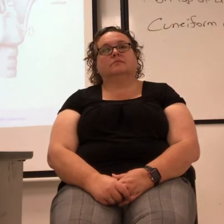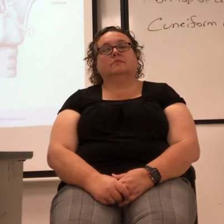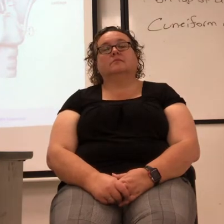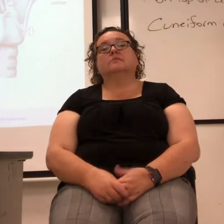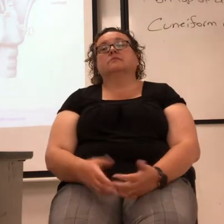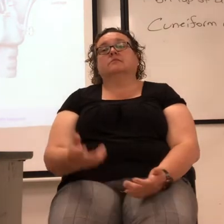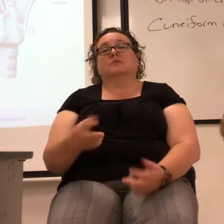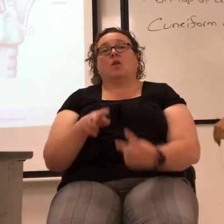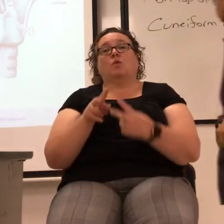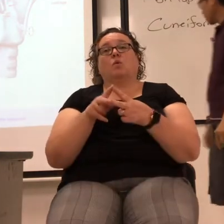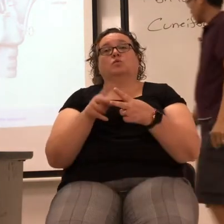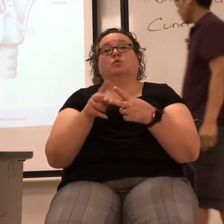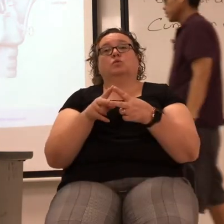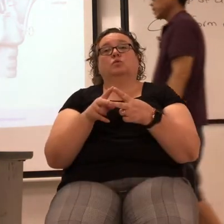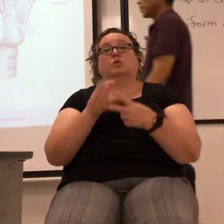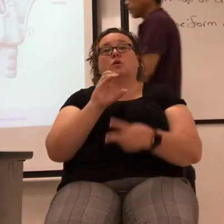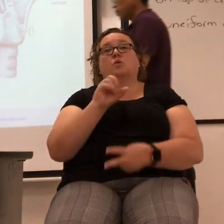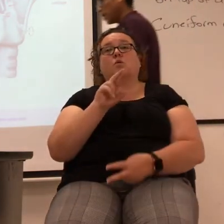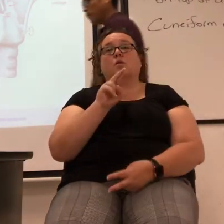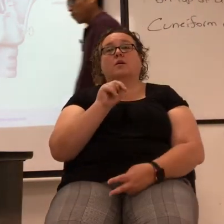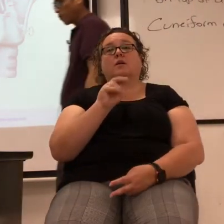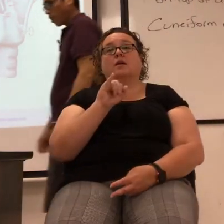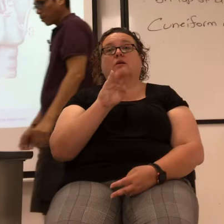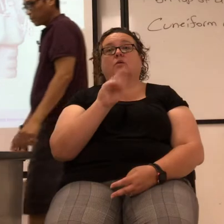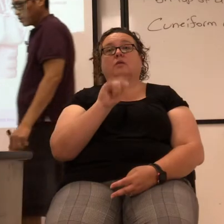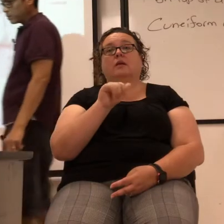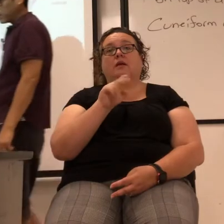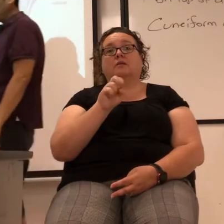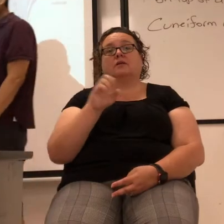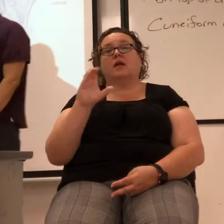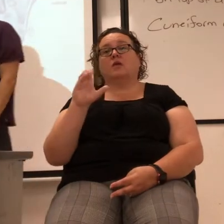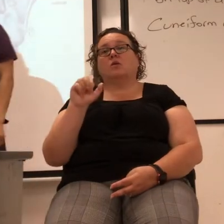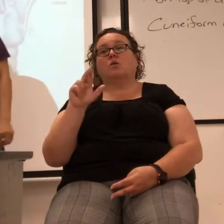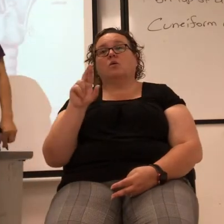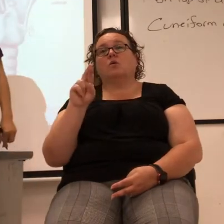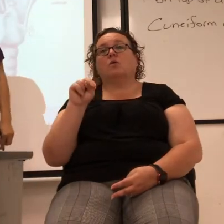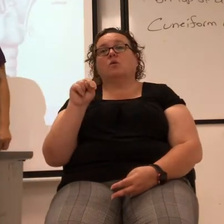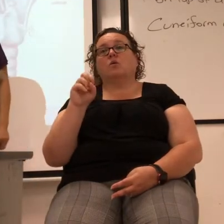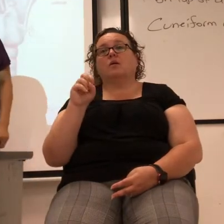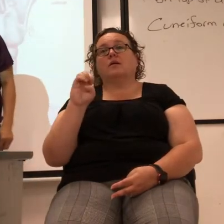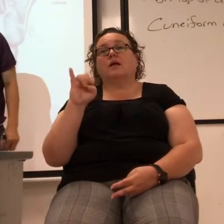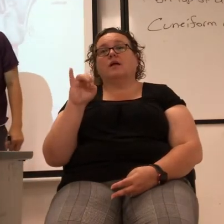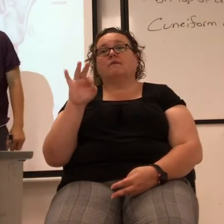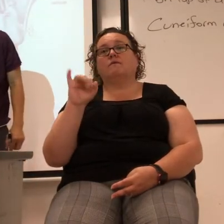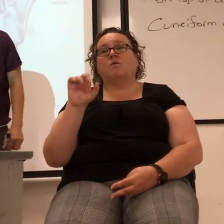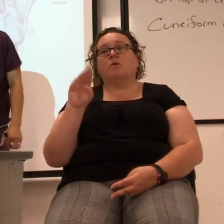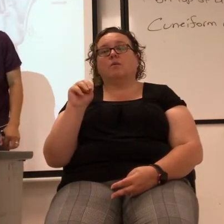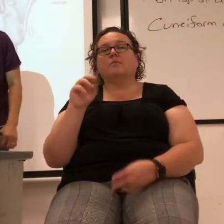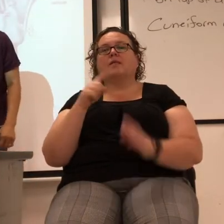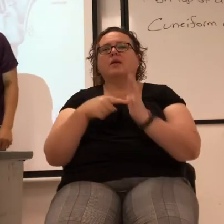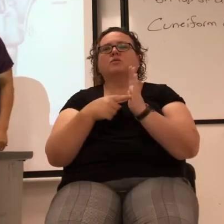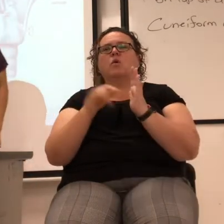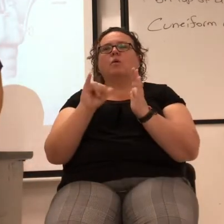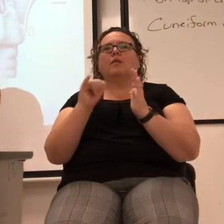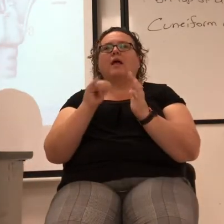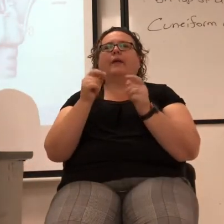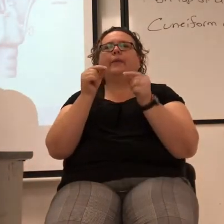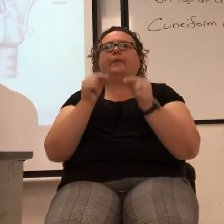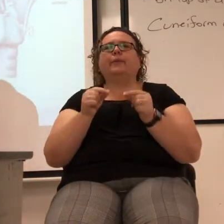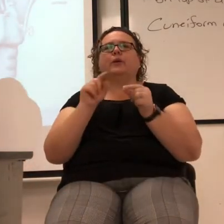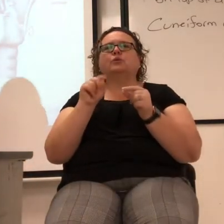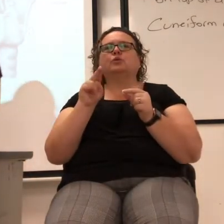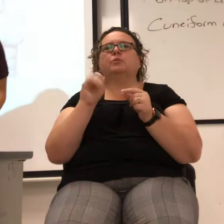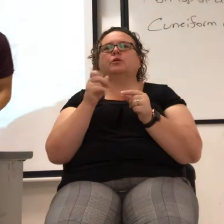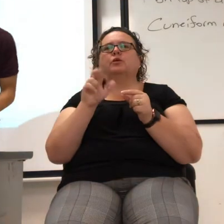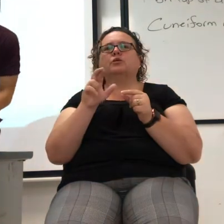these two cartilages, the corniculate and the cuneiform cartilages, they appear as tubercles, little bumps.